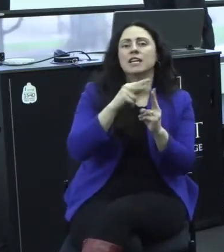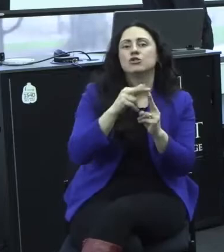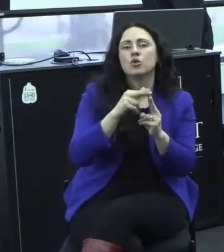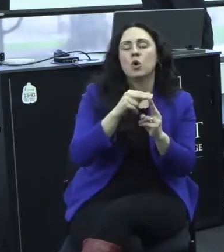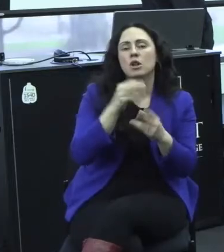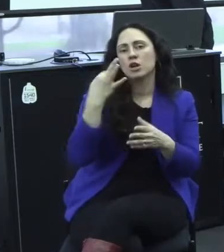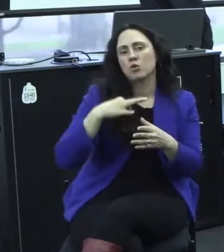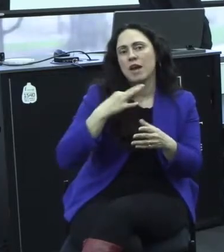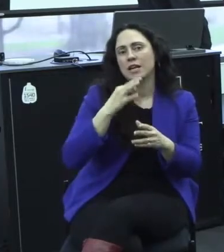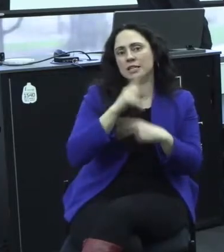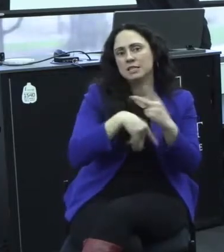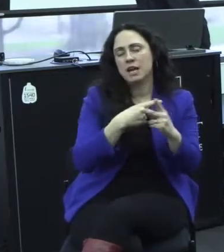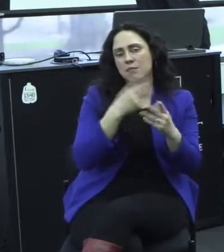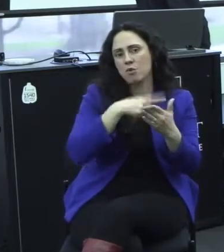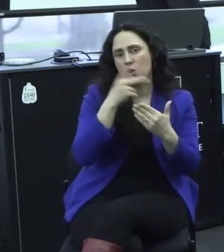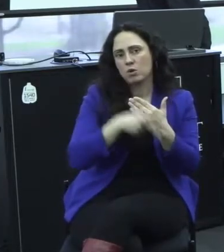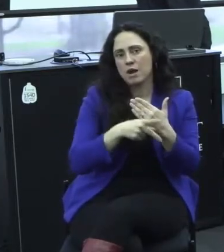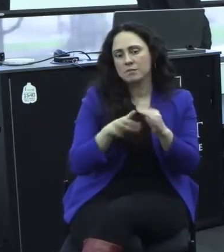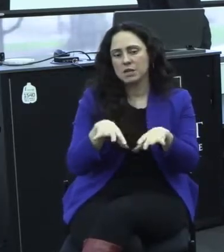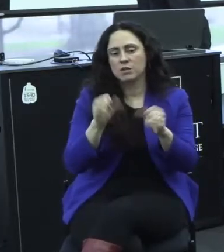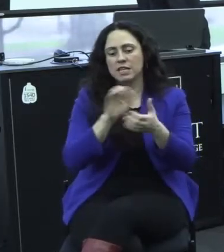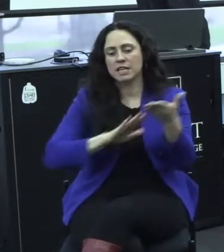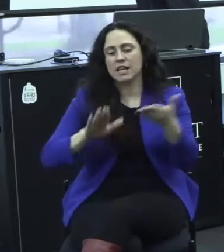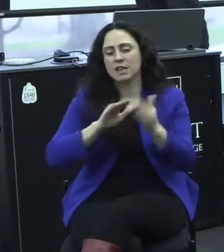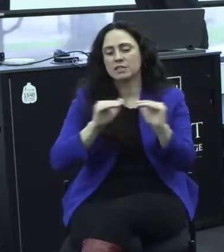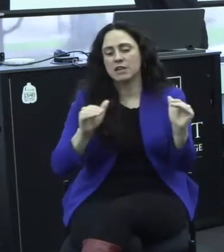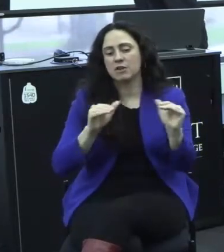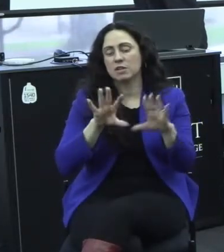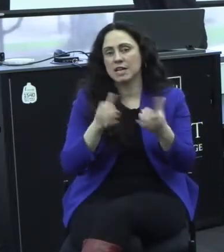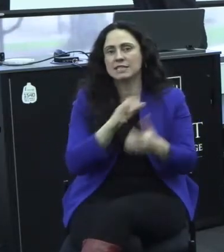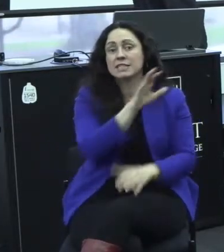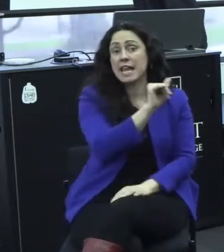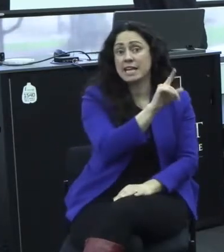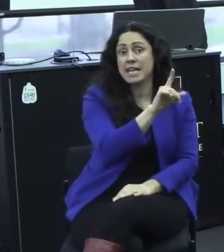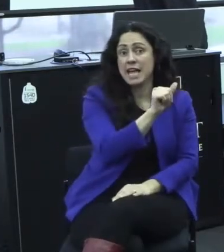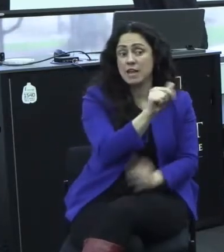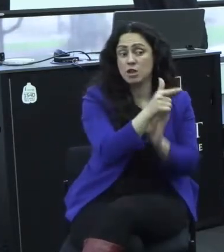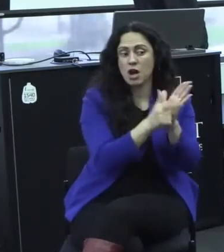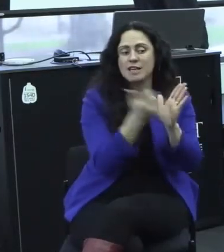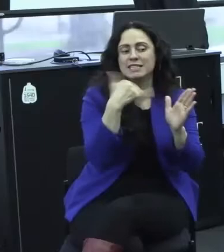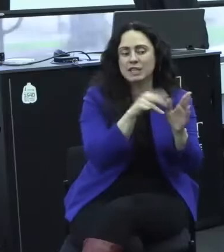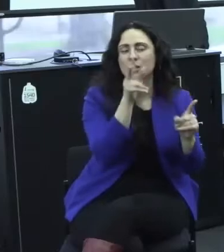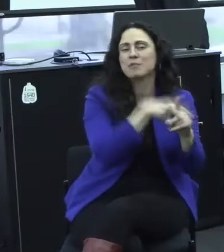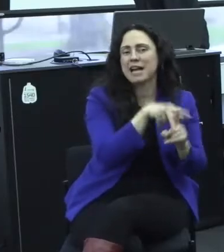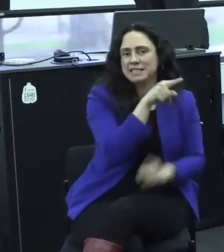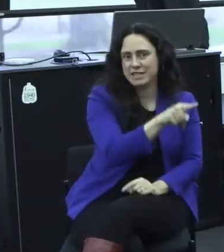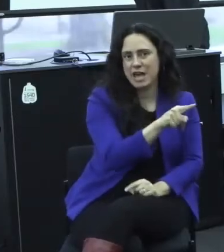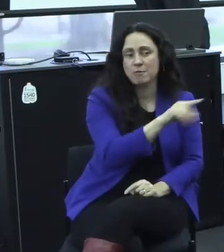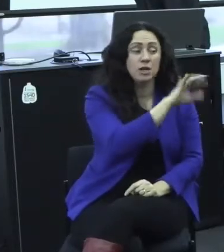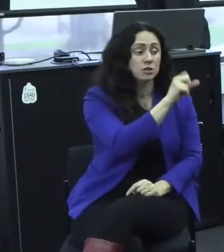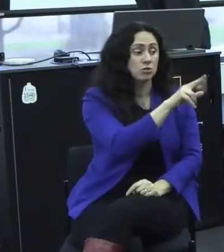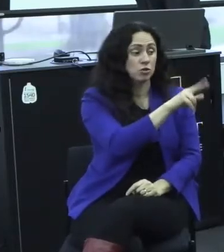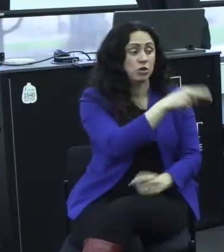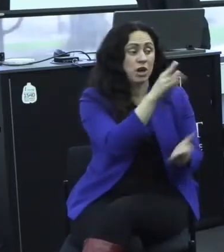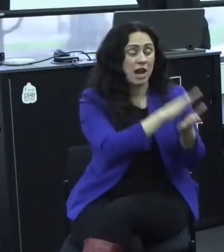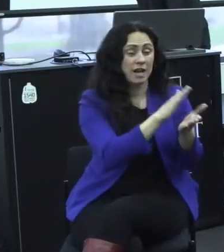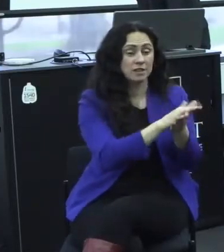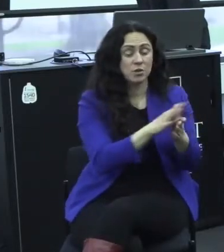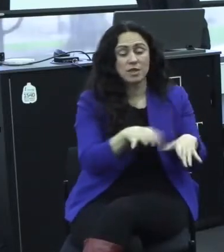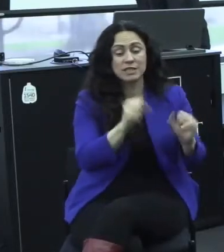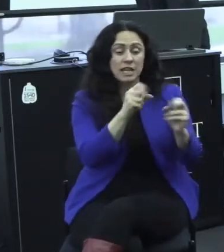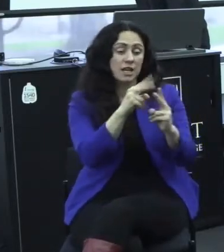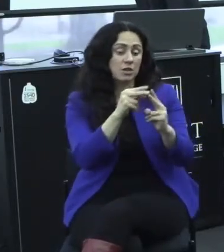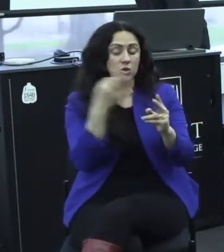type programs or taking college level classes, ADA law applies to them. So if you could be a junior in high school taking a